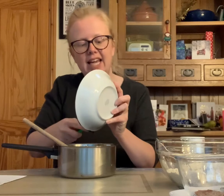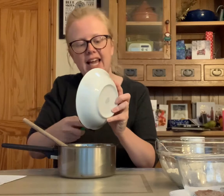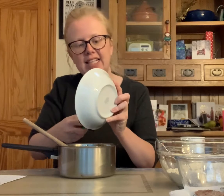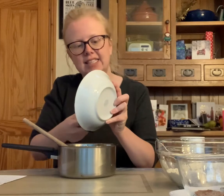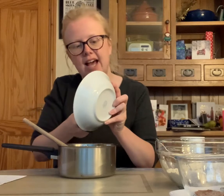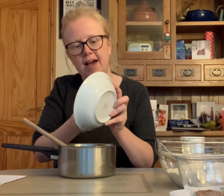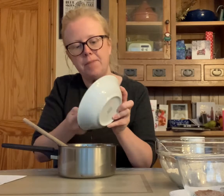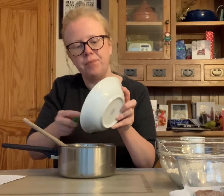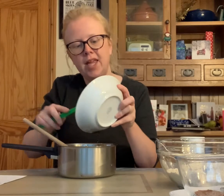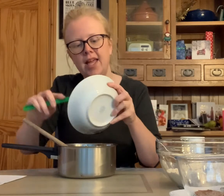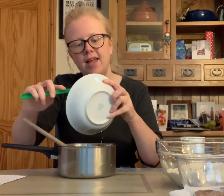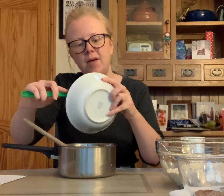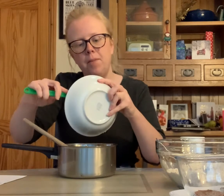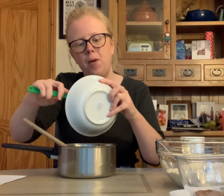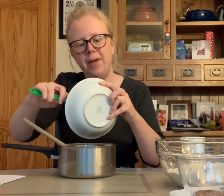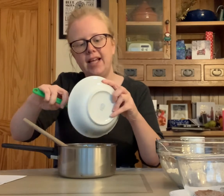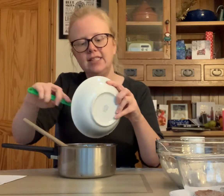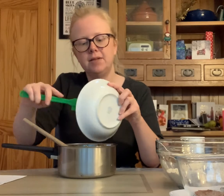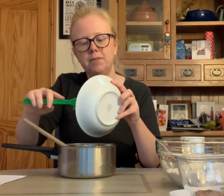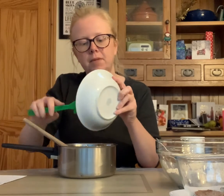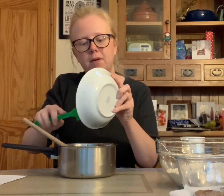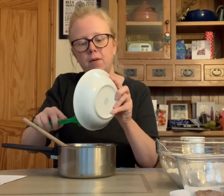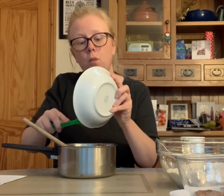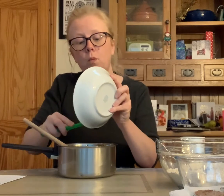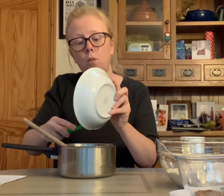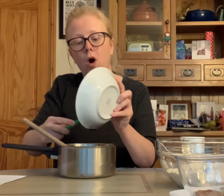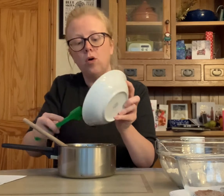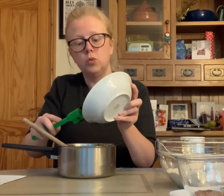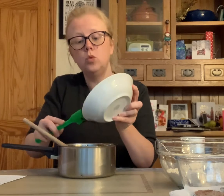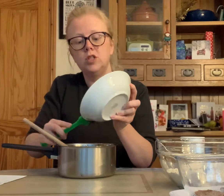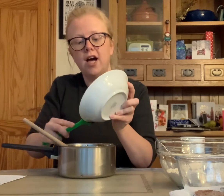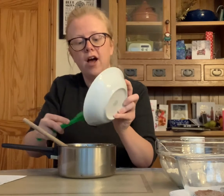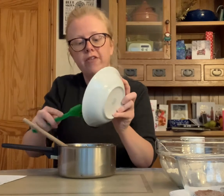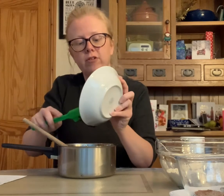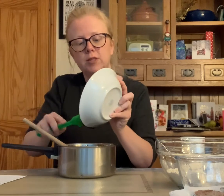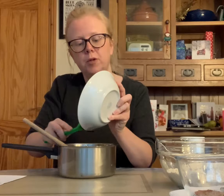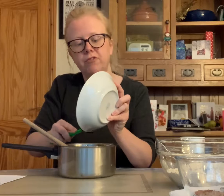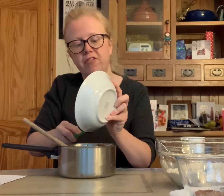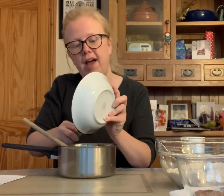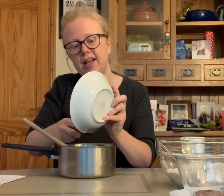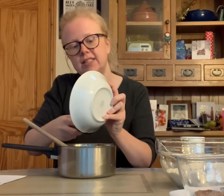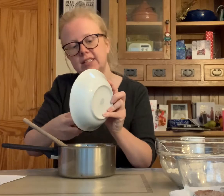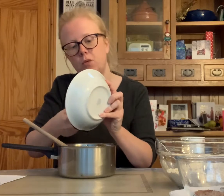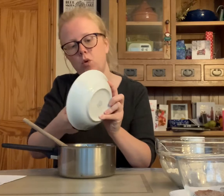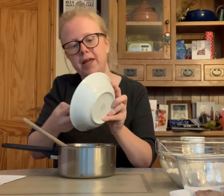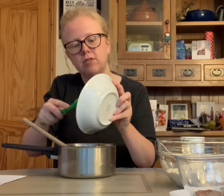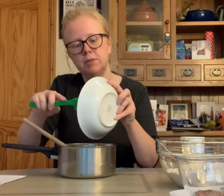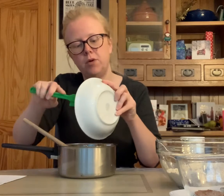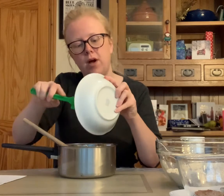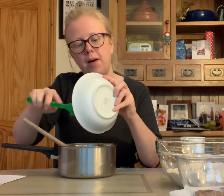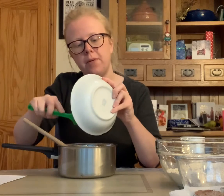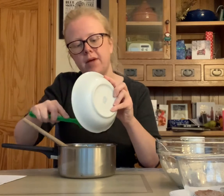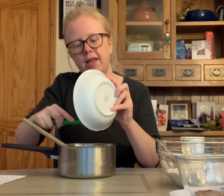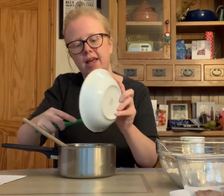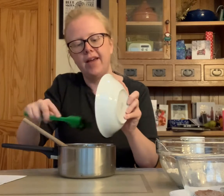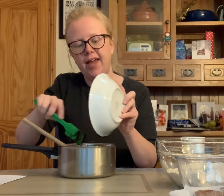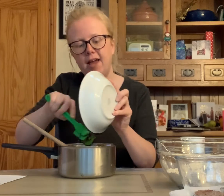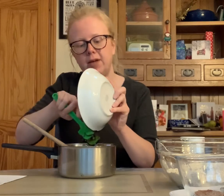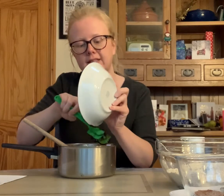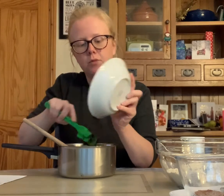is popping some hot water over your spoon first, so warming your spoon up, okay, because it will come